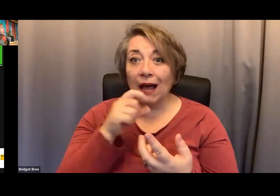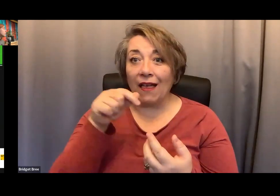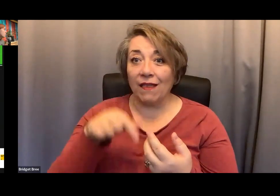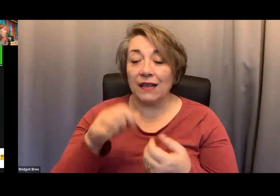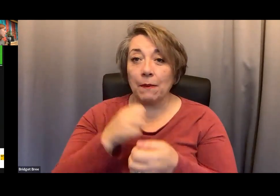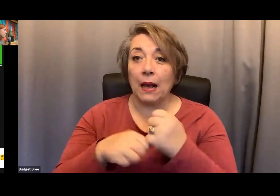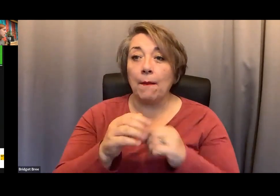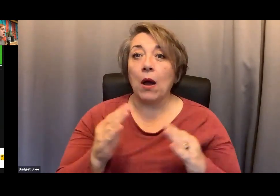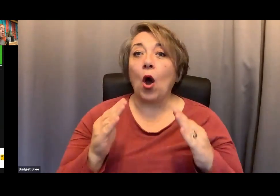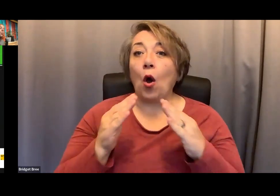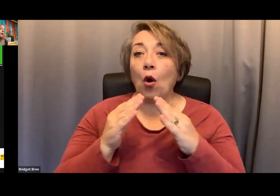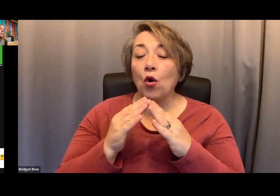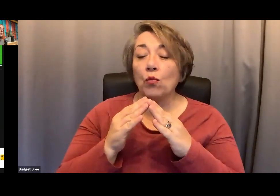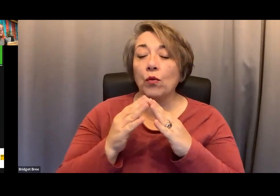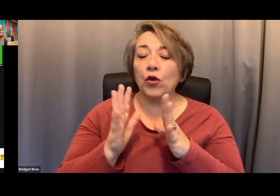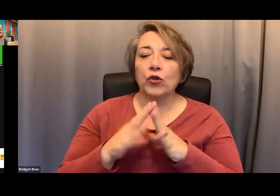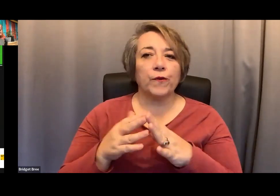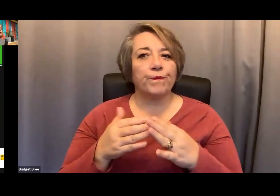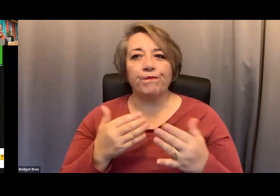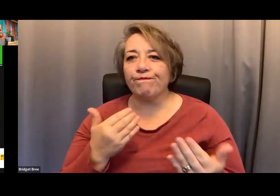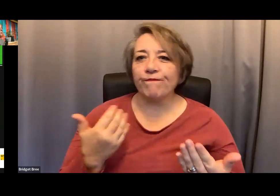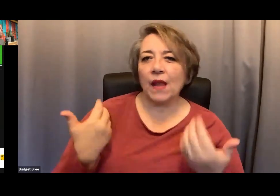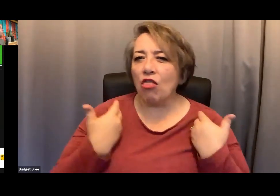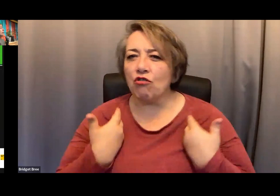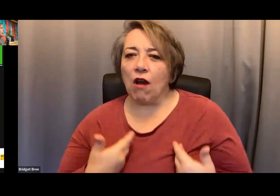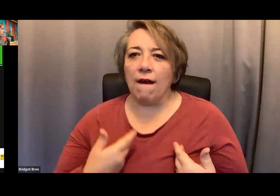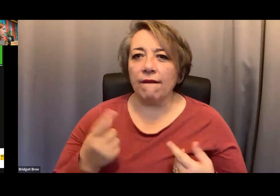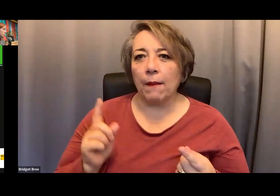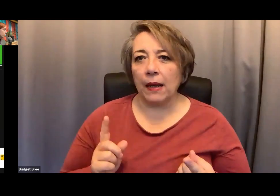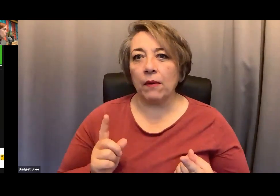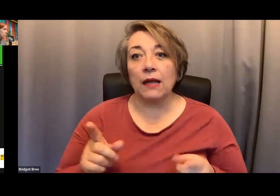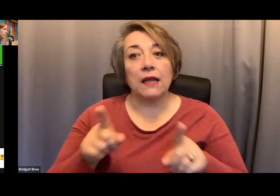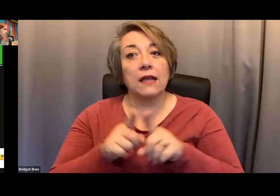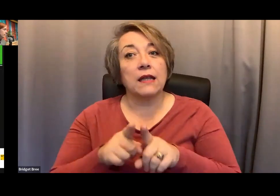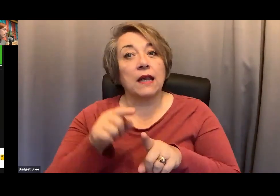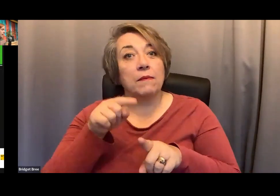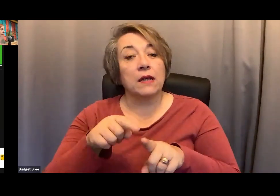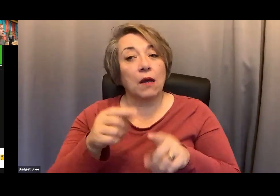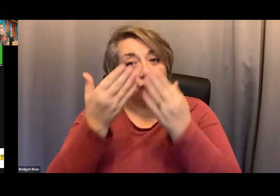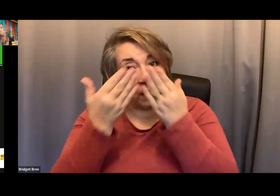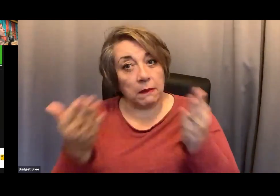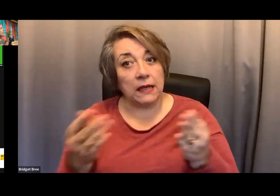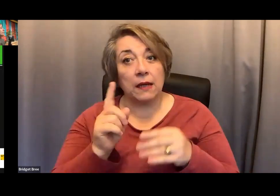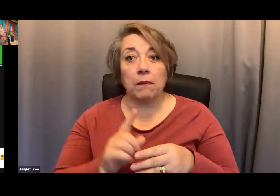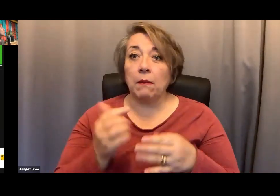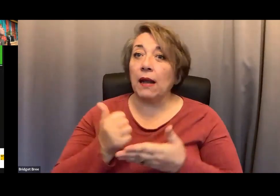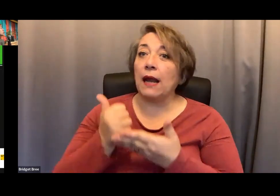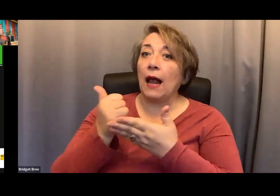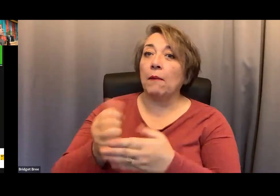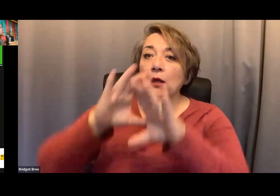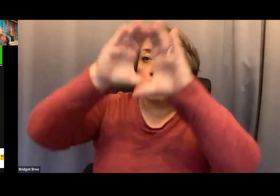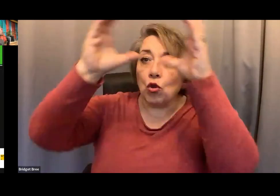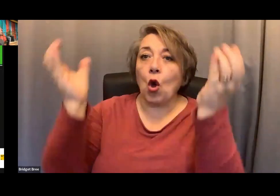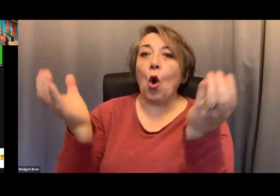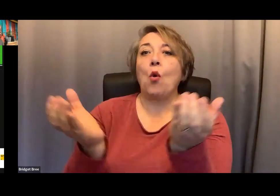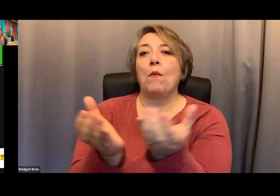people in a thriving place while respecting the well-being of all people and the health of the whole planet? And this one long